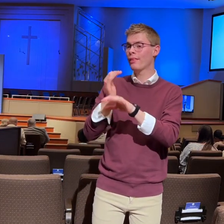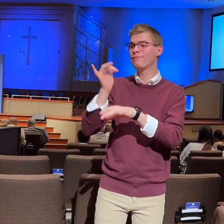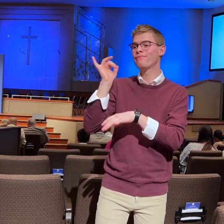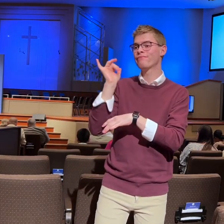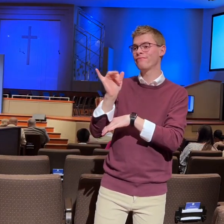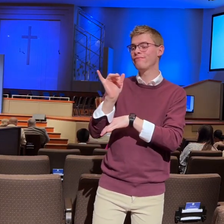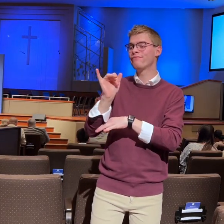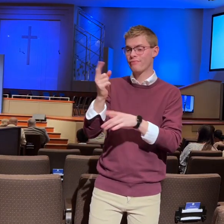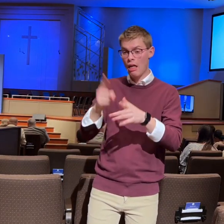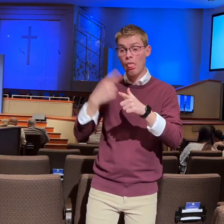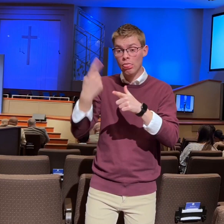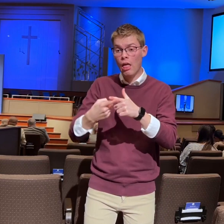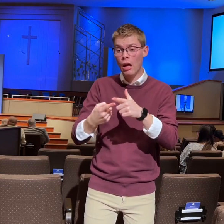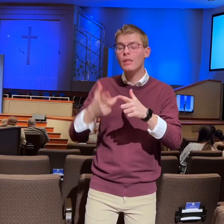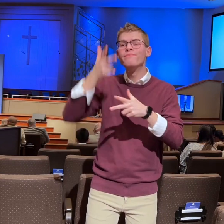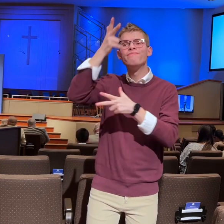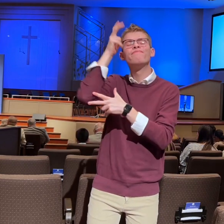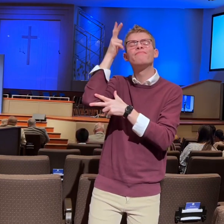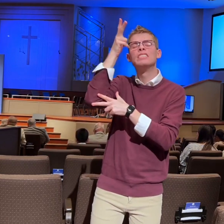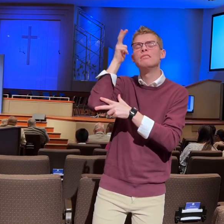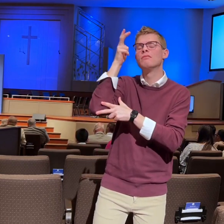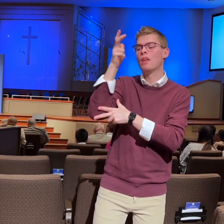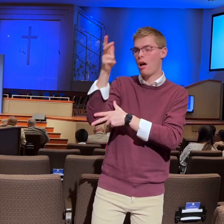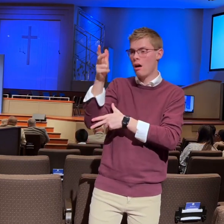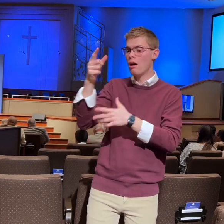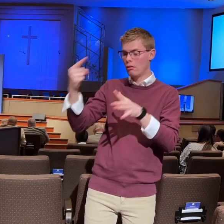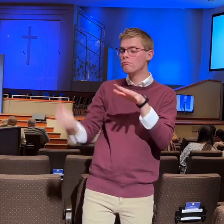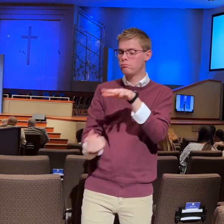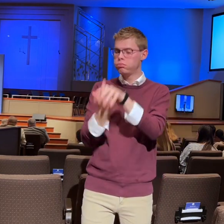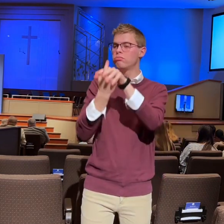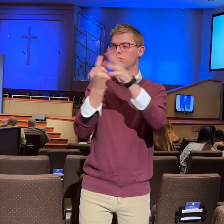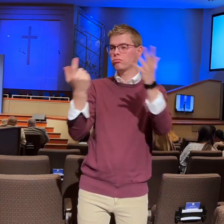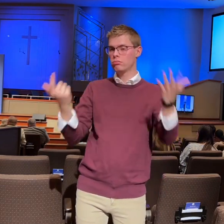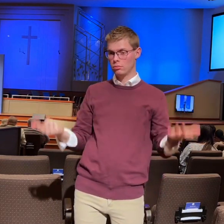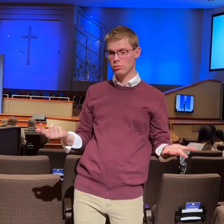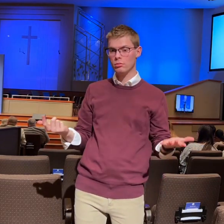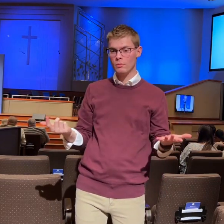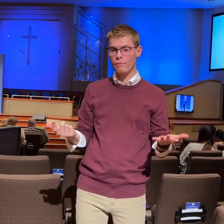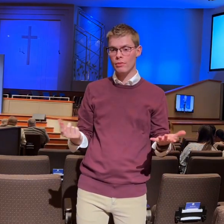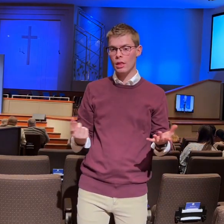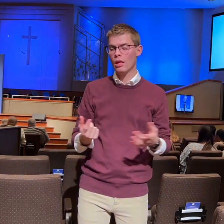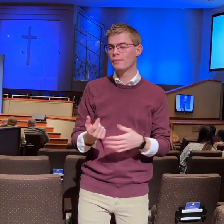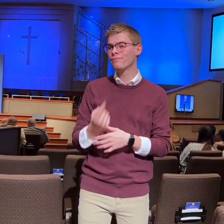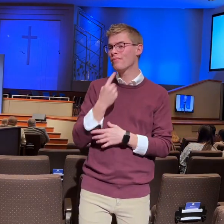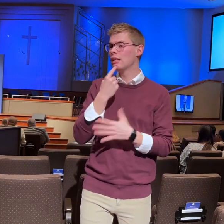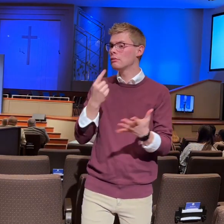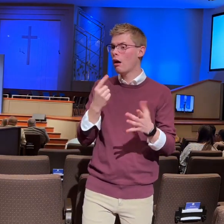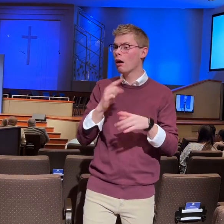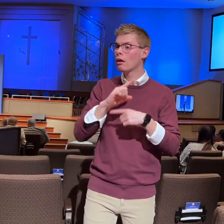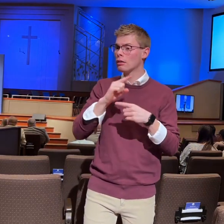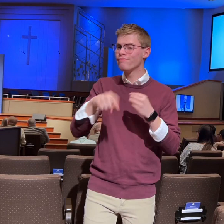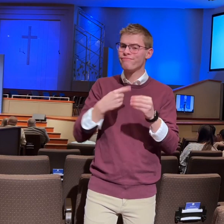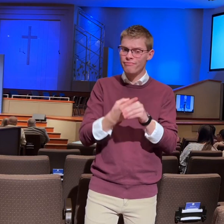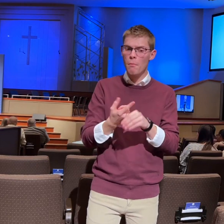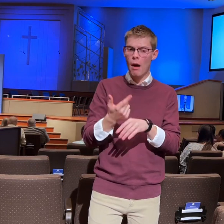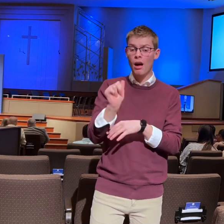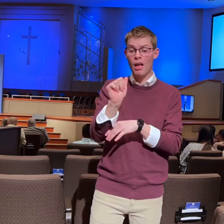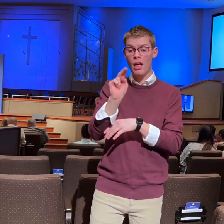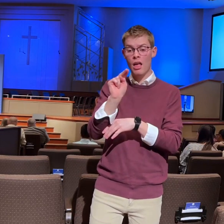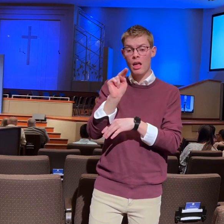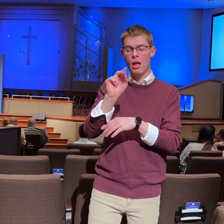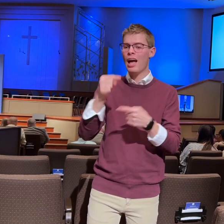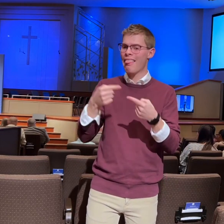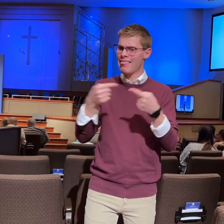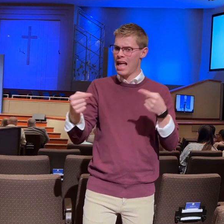the son of perdition. We know this verse speaks about the Antichrist. Prior to the revelation of the Antichrist, there is going to be a